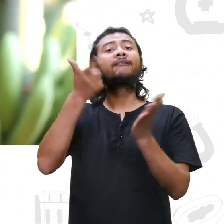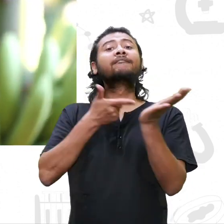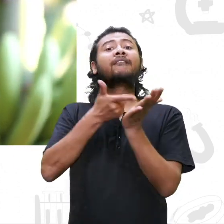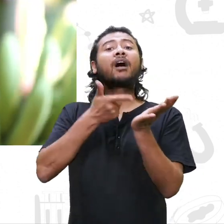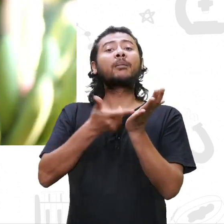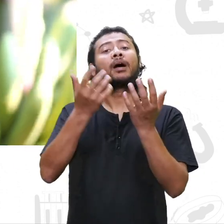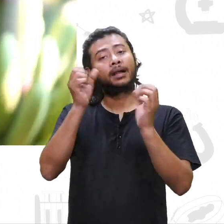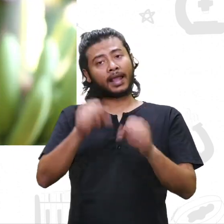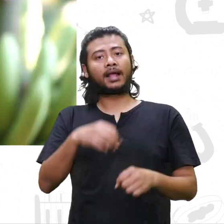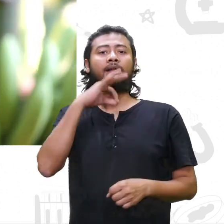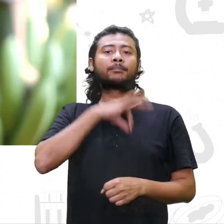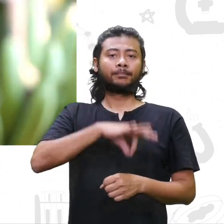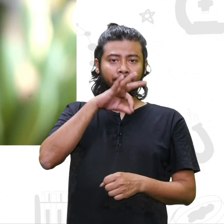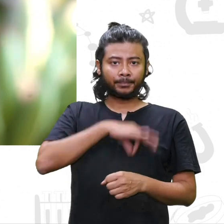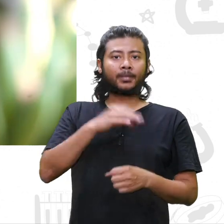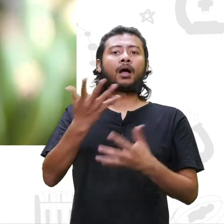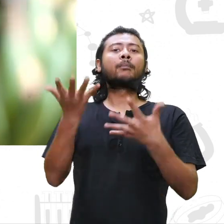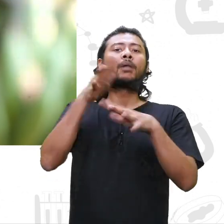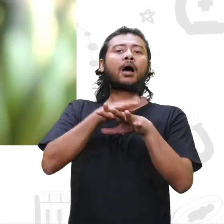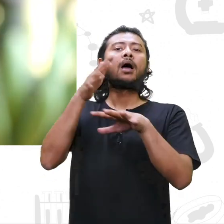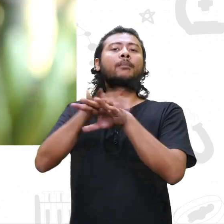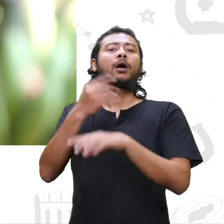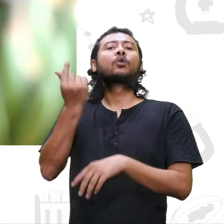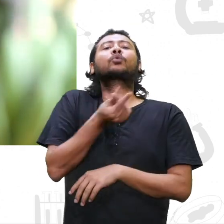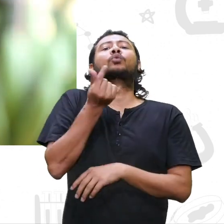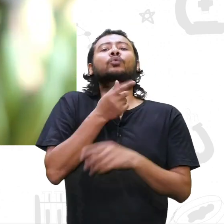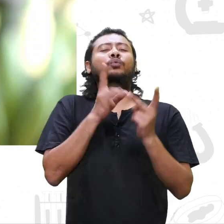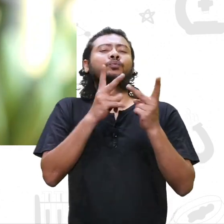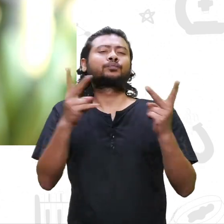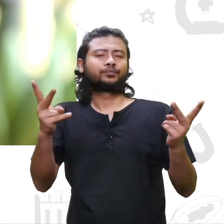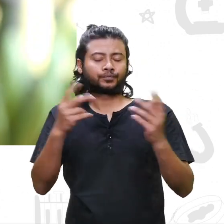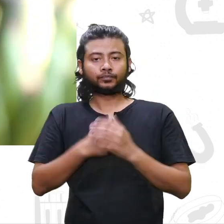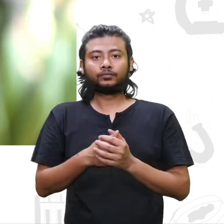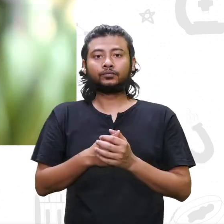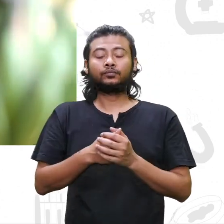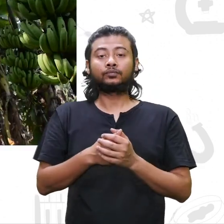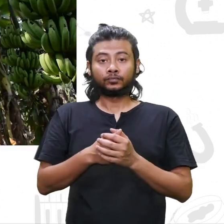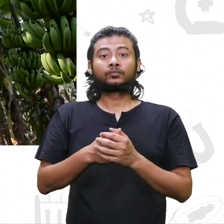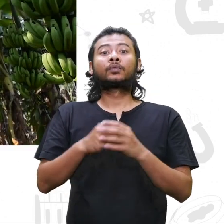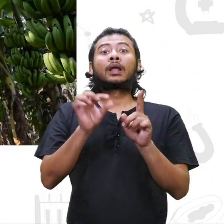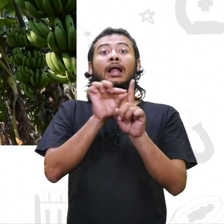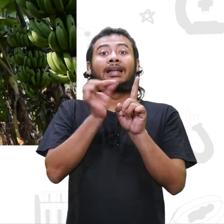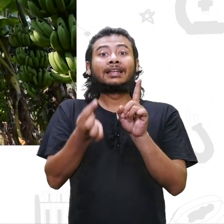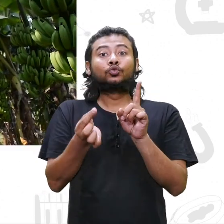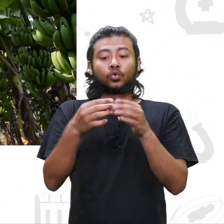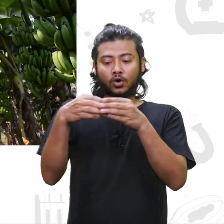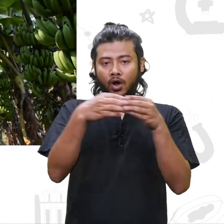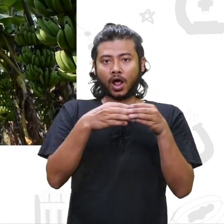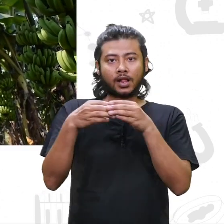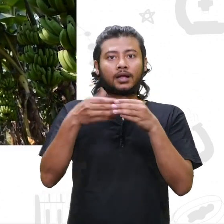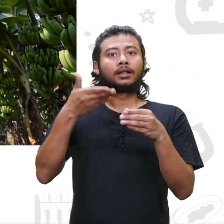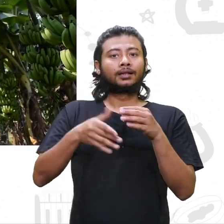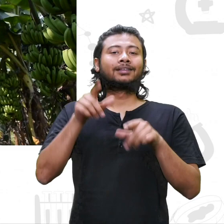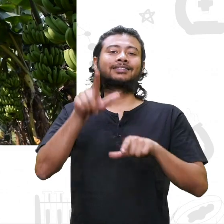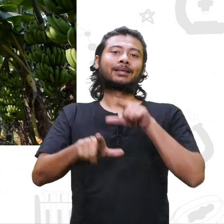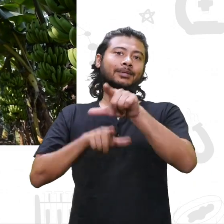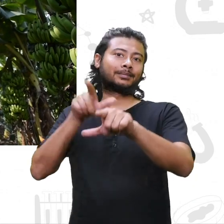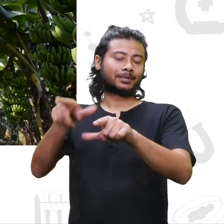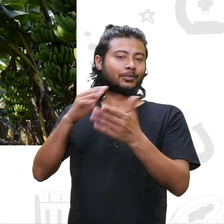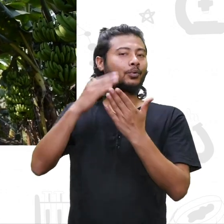in India and has taken its place in India's growth, especially in farming. This success makes us curious to know the science